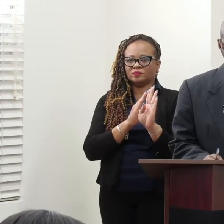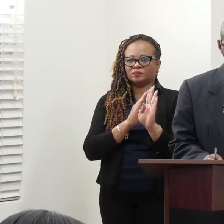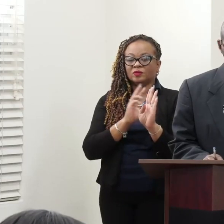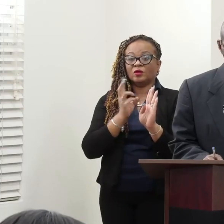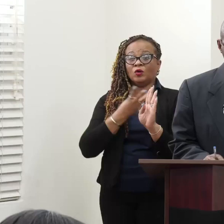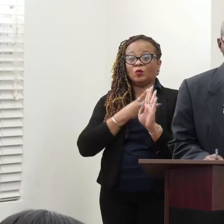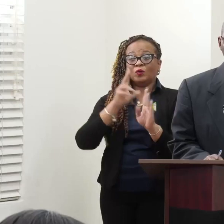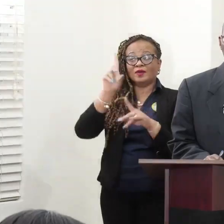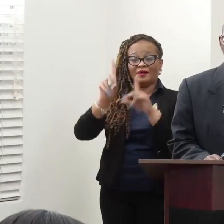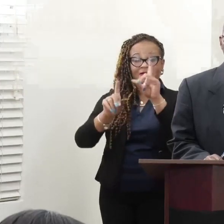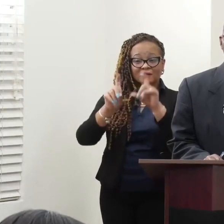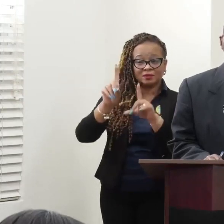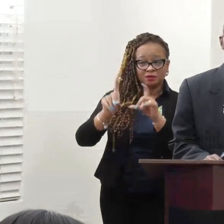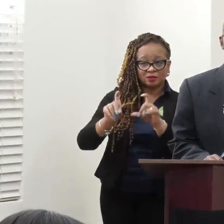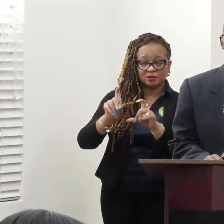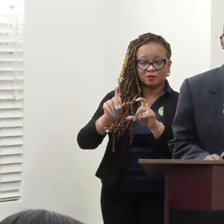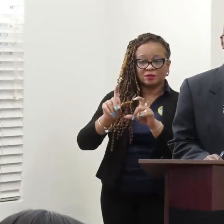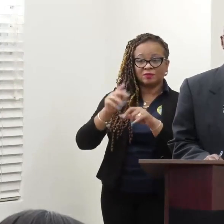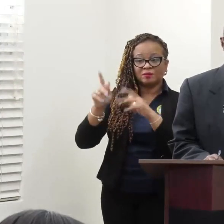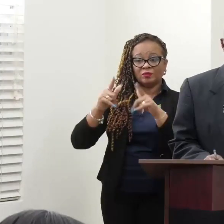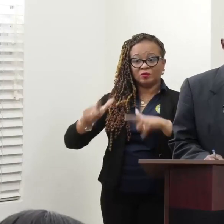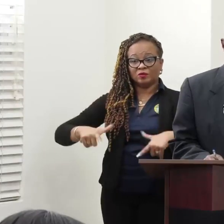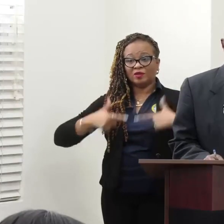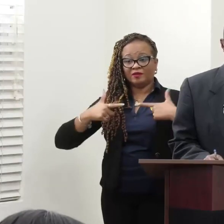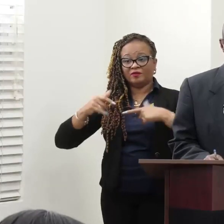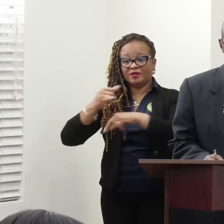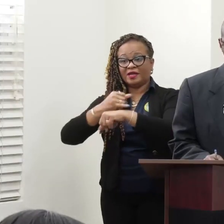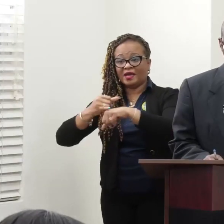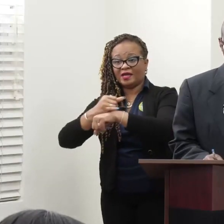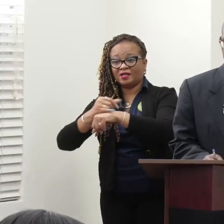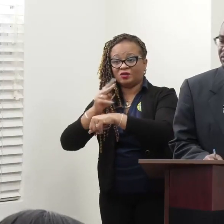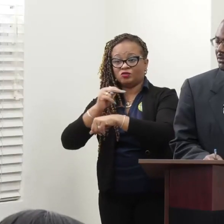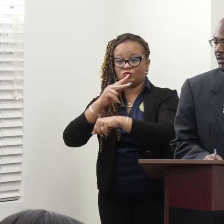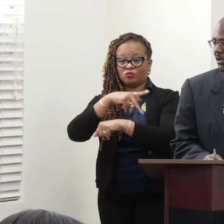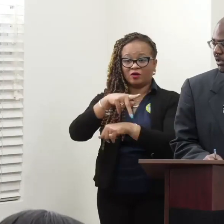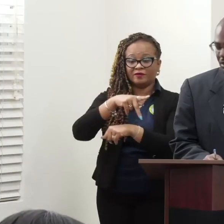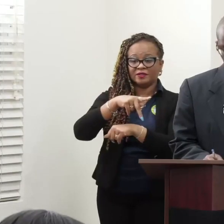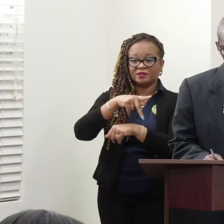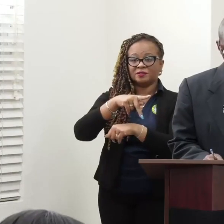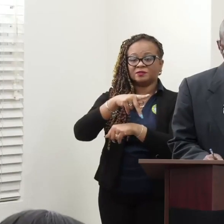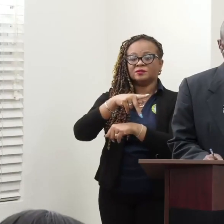are asking residents on the island of New Providence,